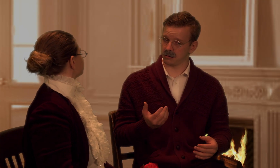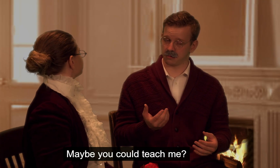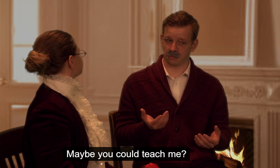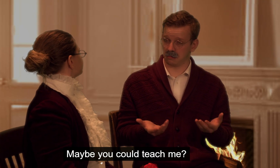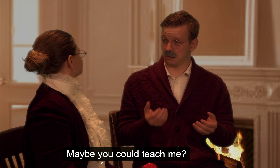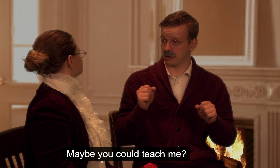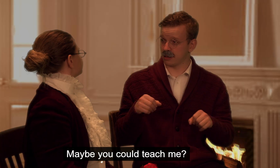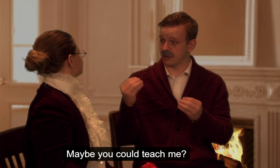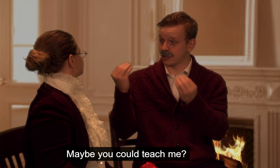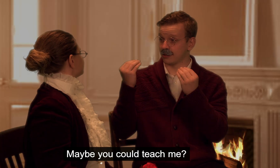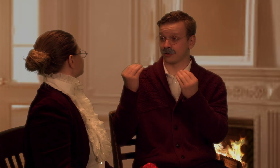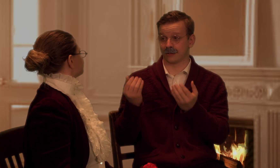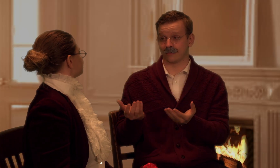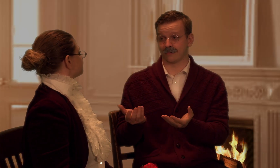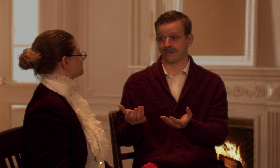Maybe you could teach me.